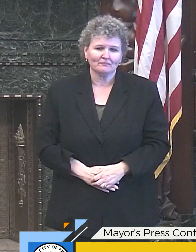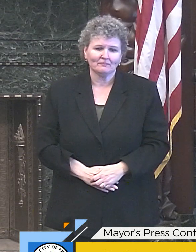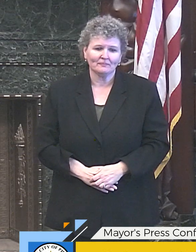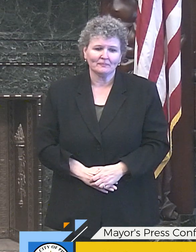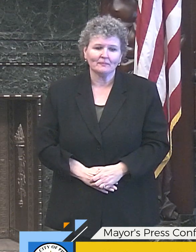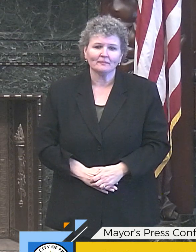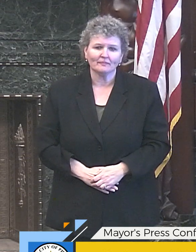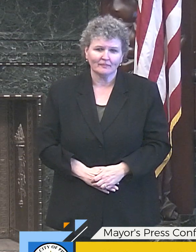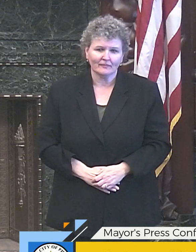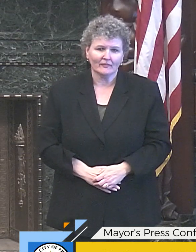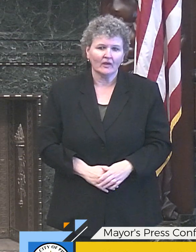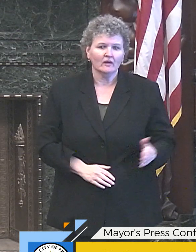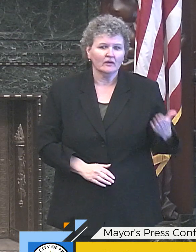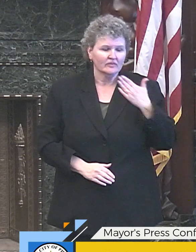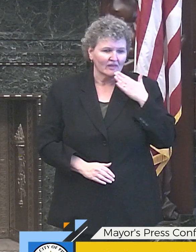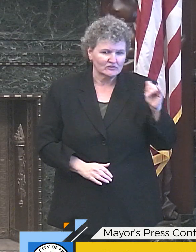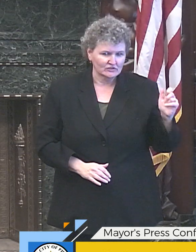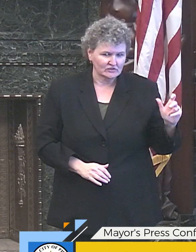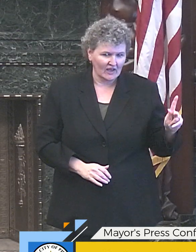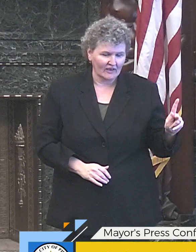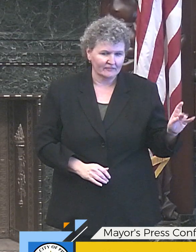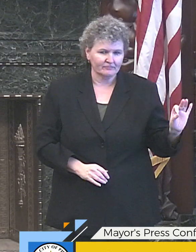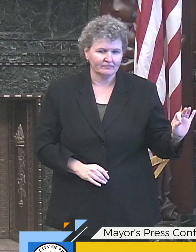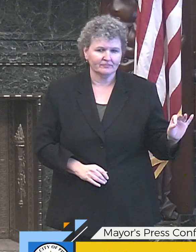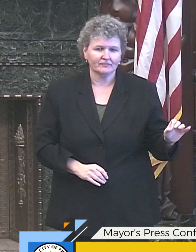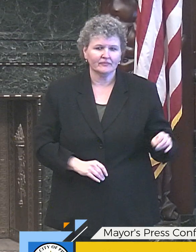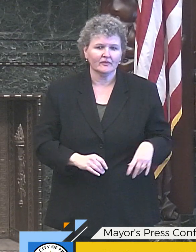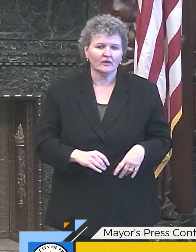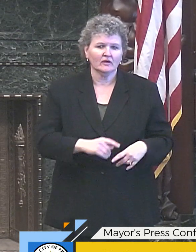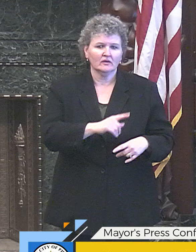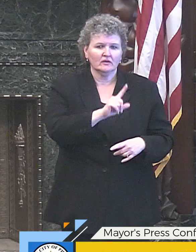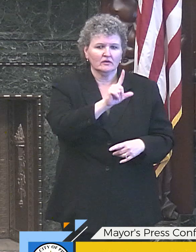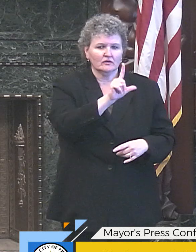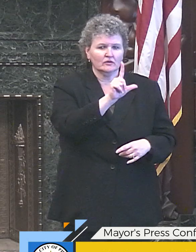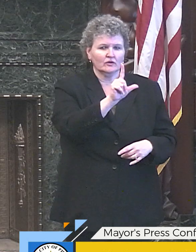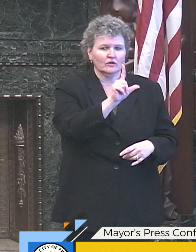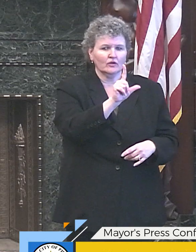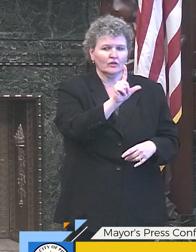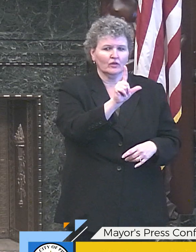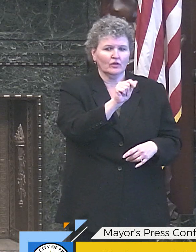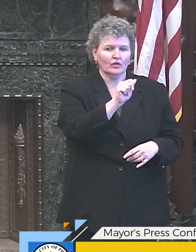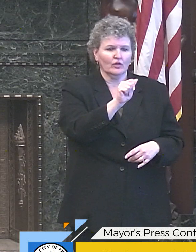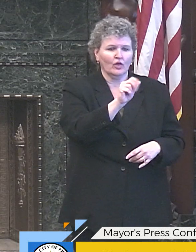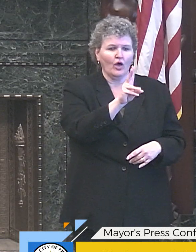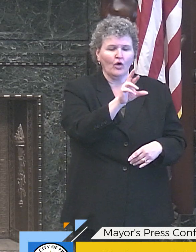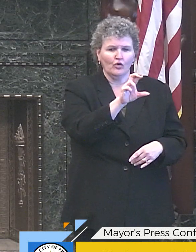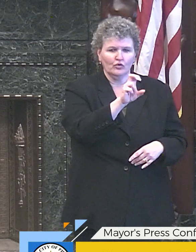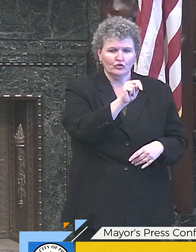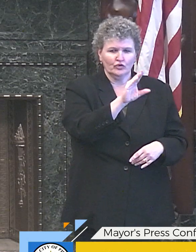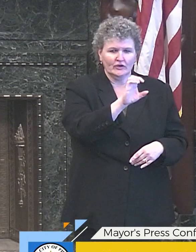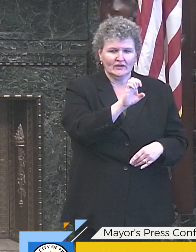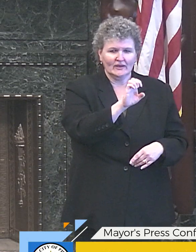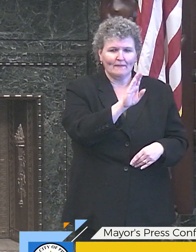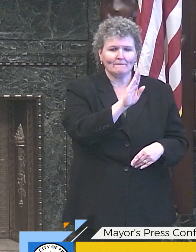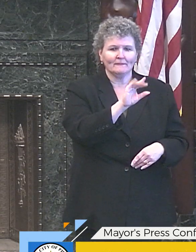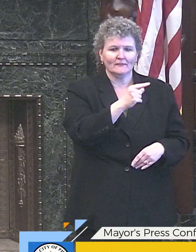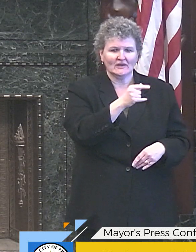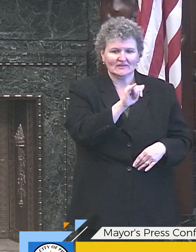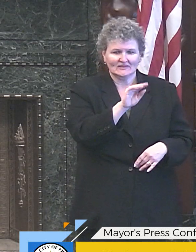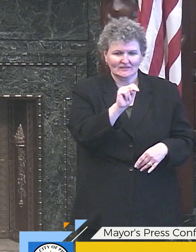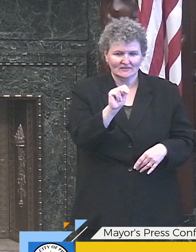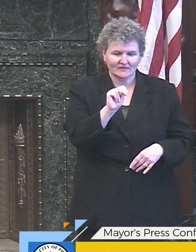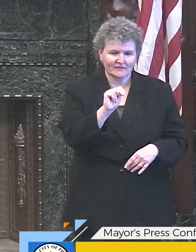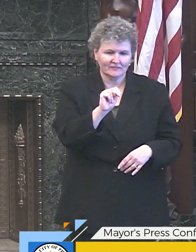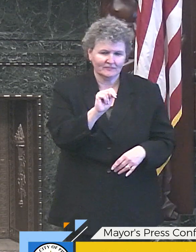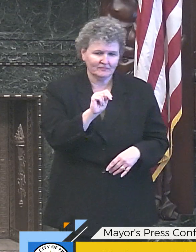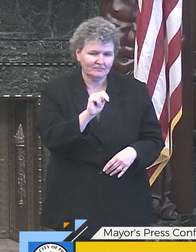Thanks, Jack. Now we are going to Lawrence McGlynn with Philadelphia Neighborhoods. You are now unmuted. Thank you. Beyond what is